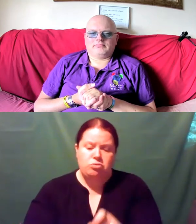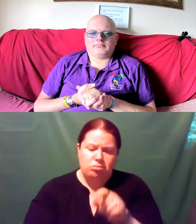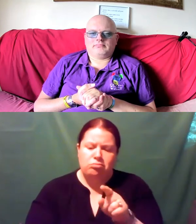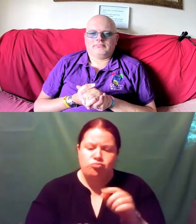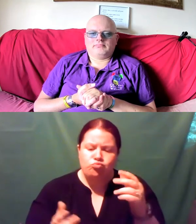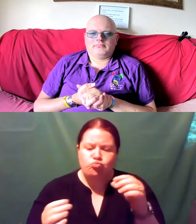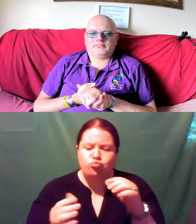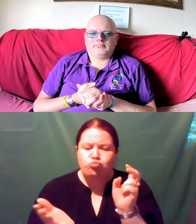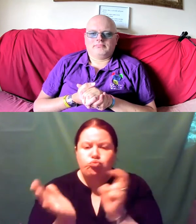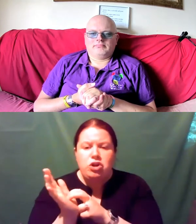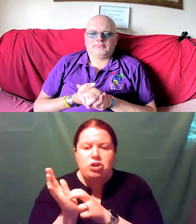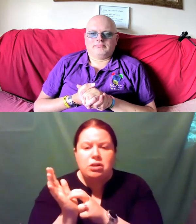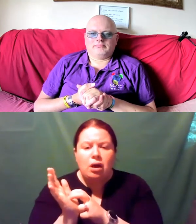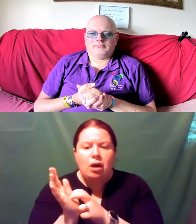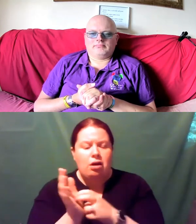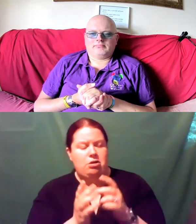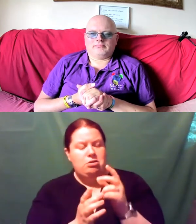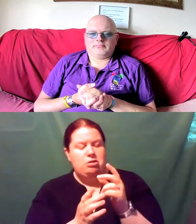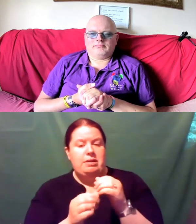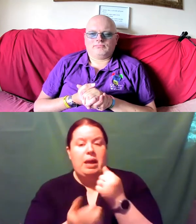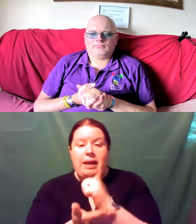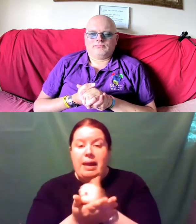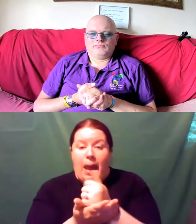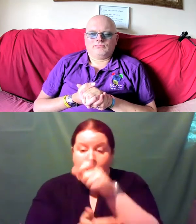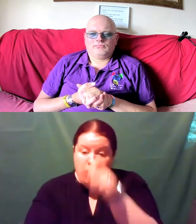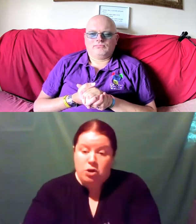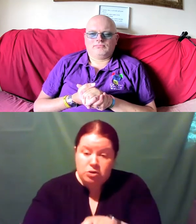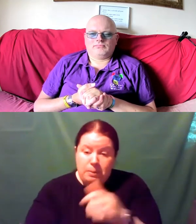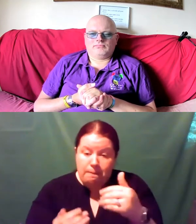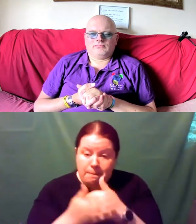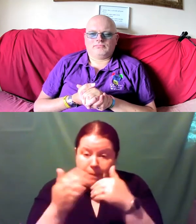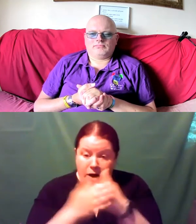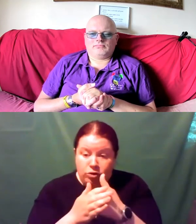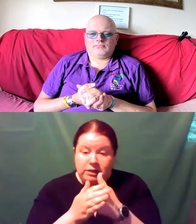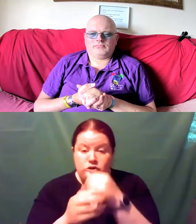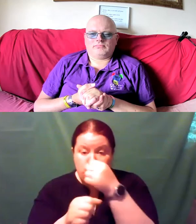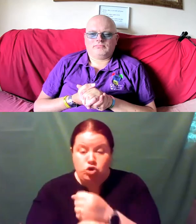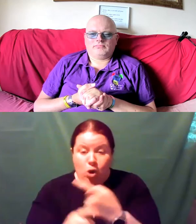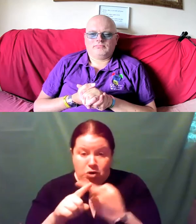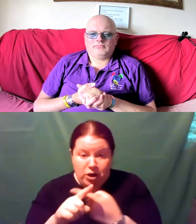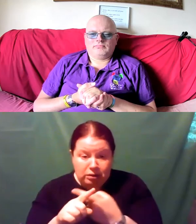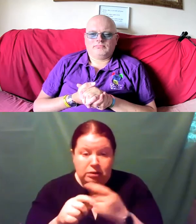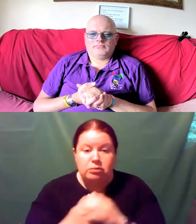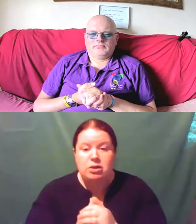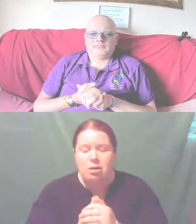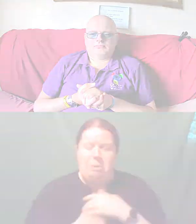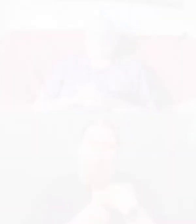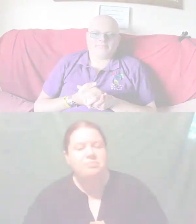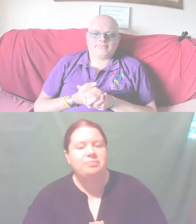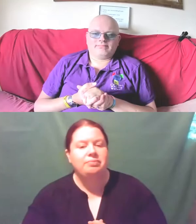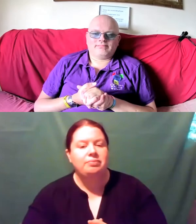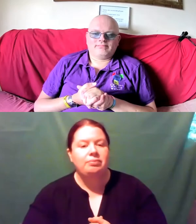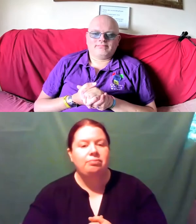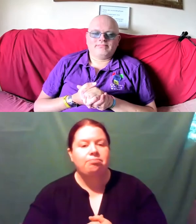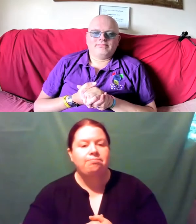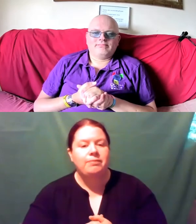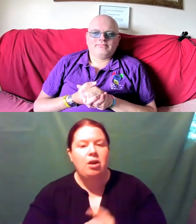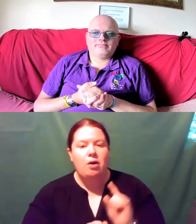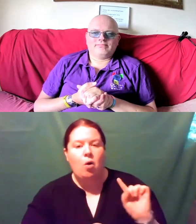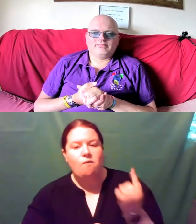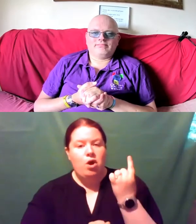looking forward to unpacking some of all of that as we find out what makes Kieran tick tonight. So my